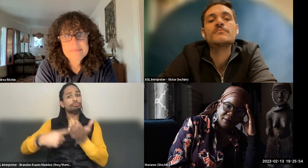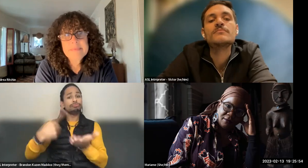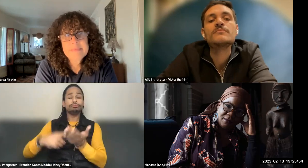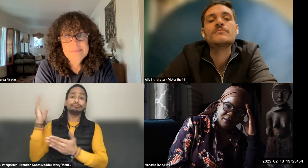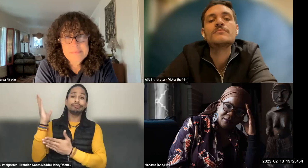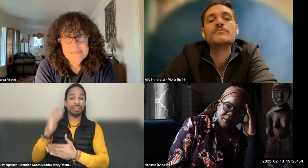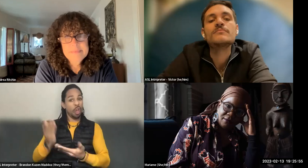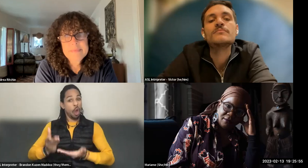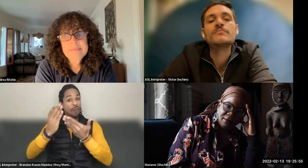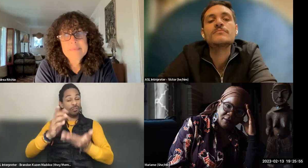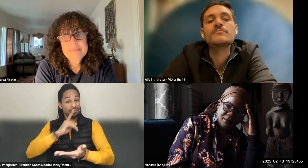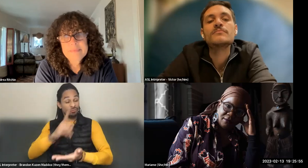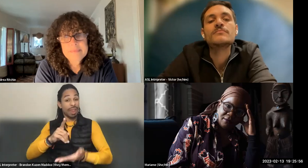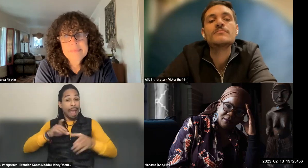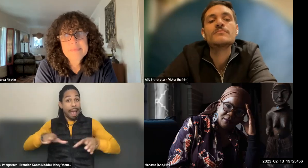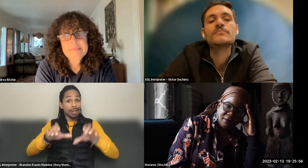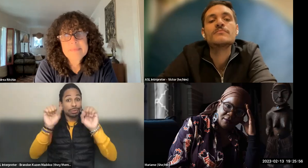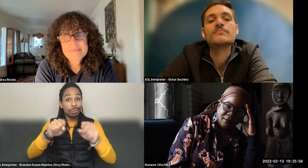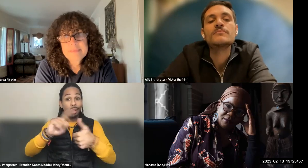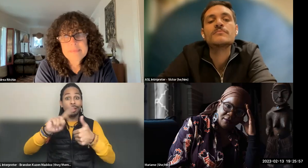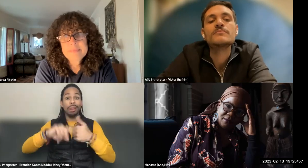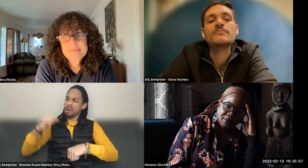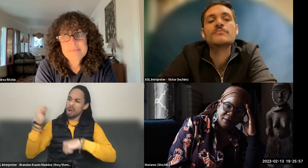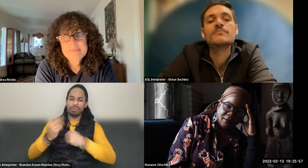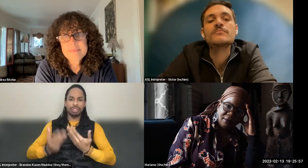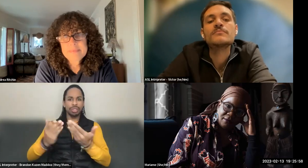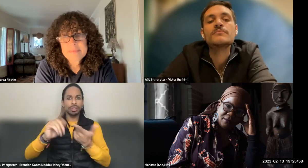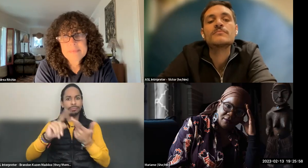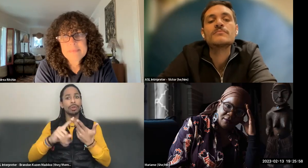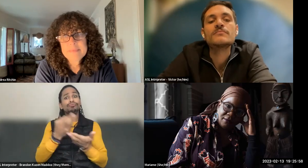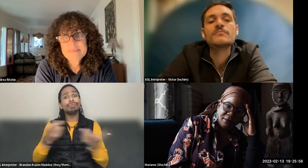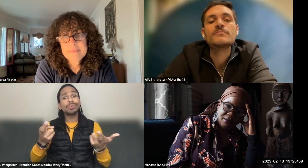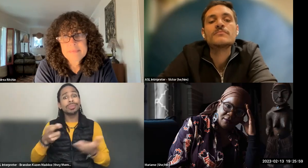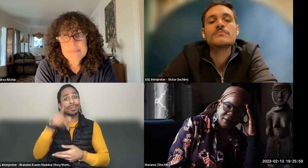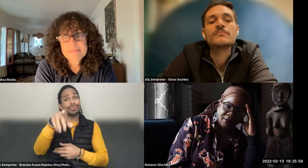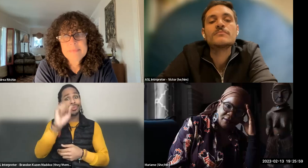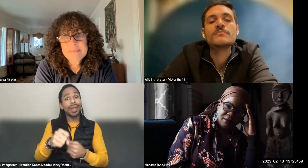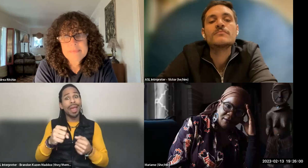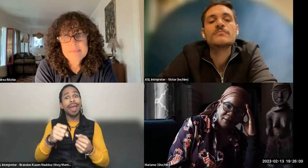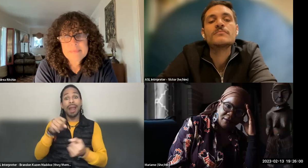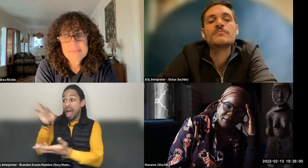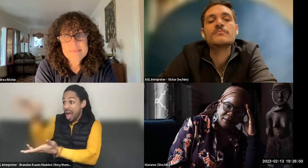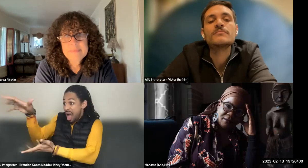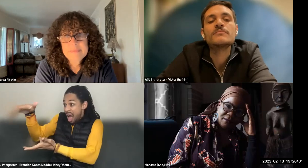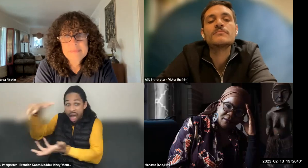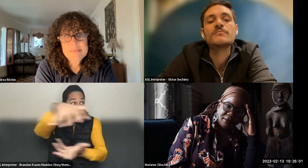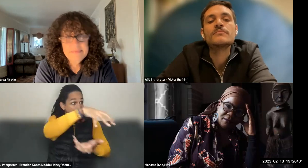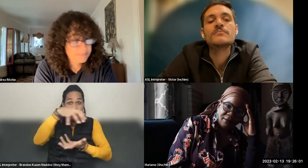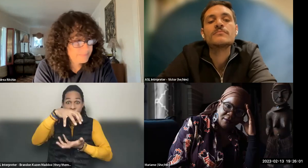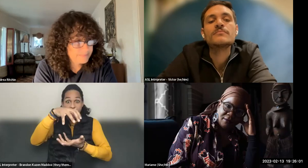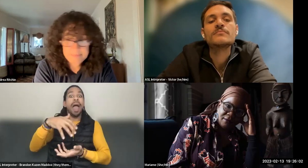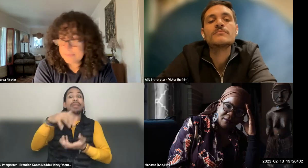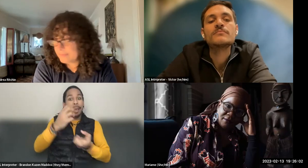concrete suggestions, offered resources for you to take back to your communities or to just read